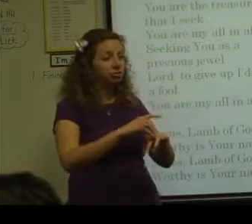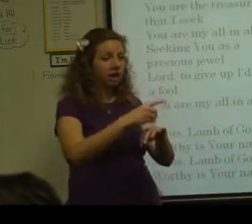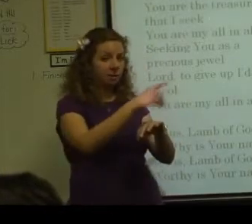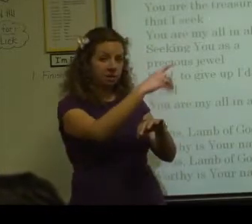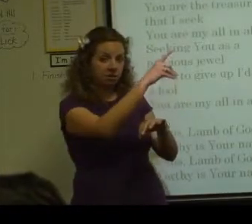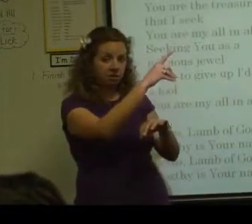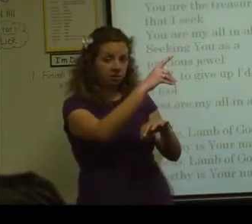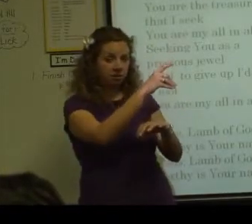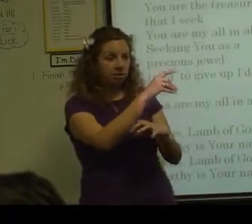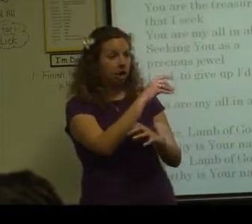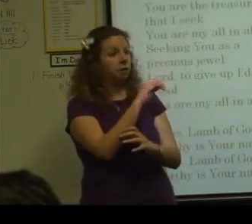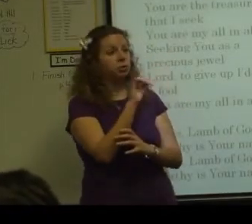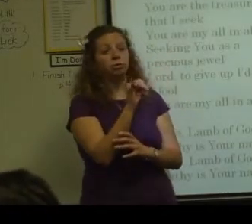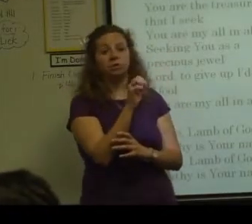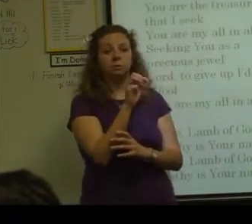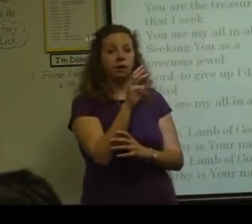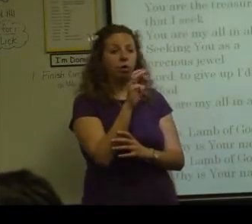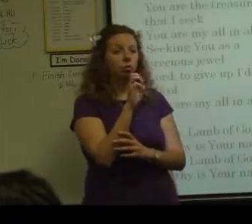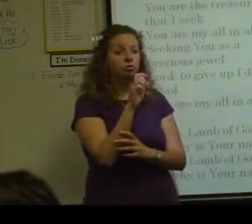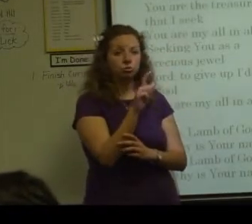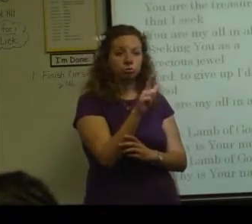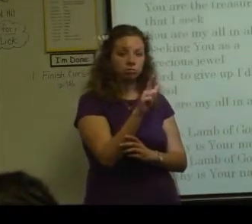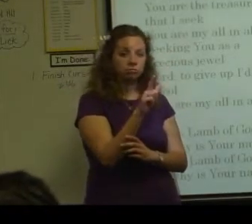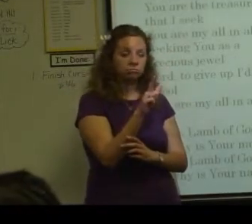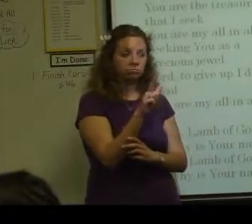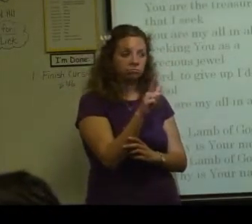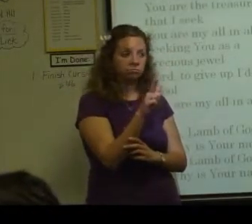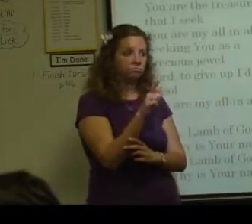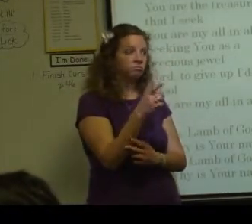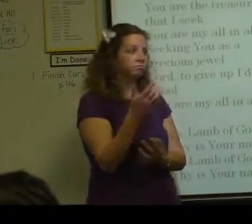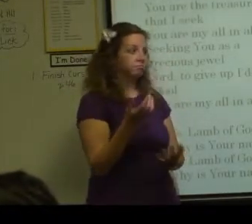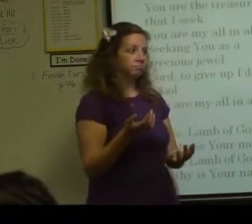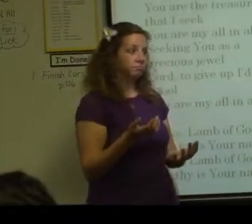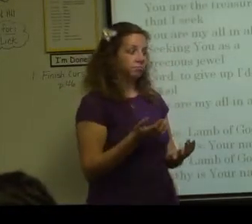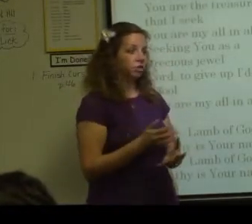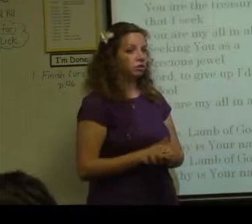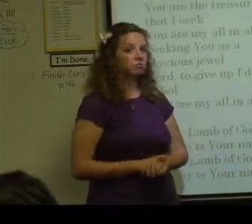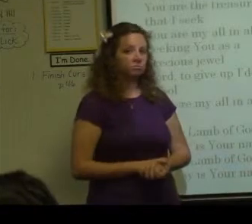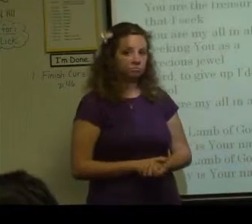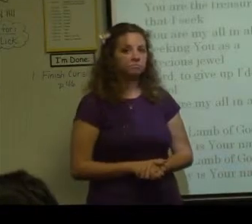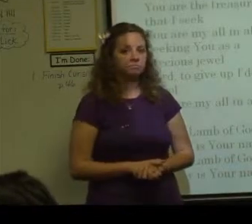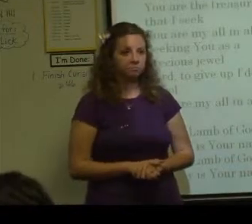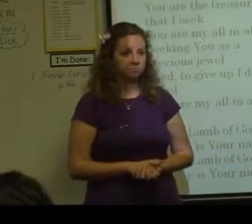do diamond. You could spell jewel. So,